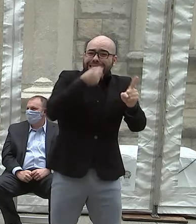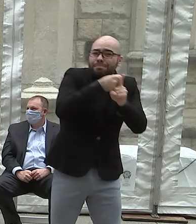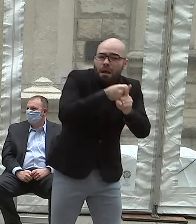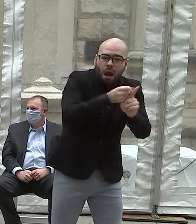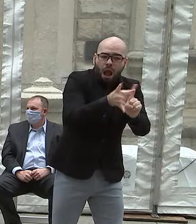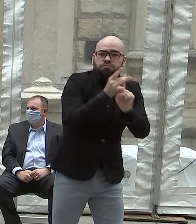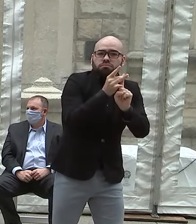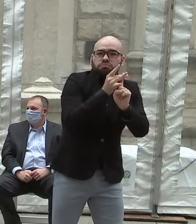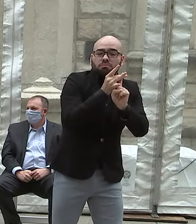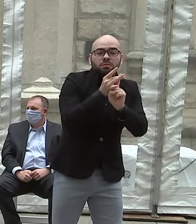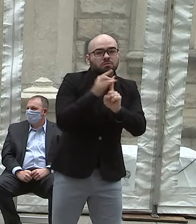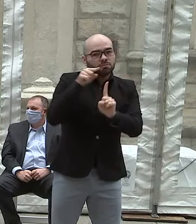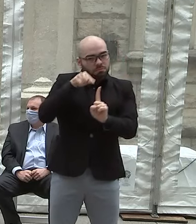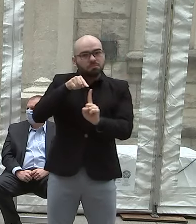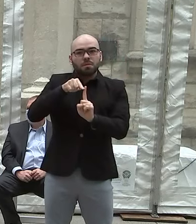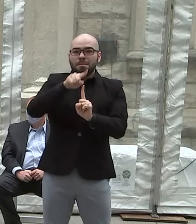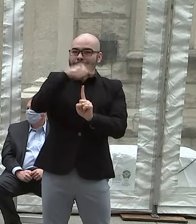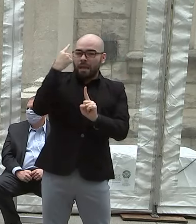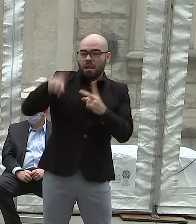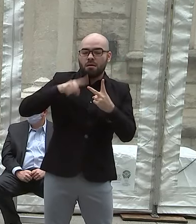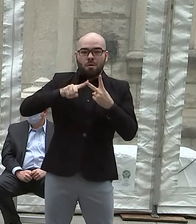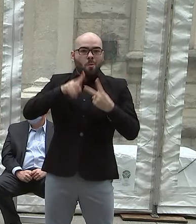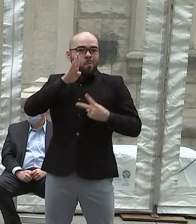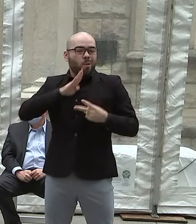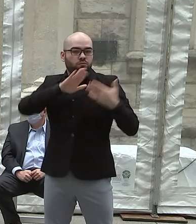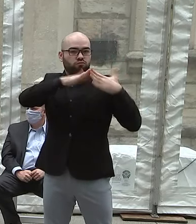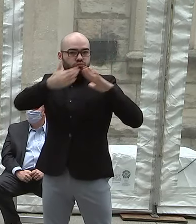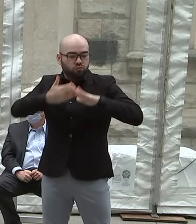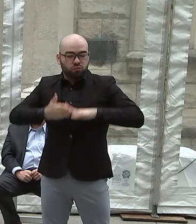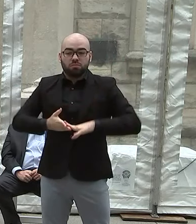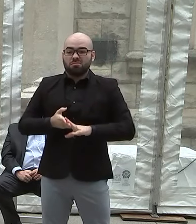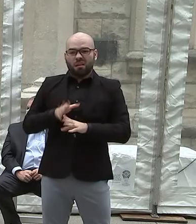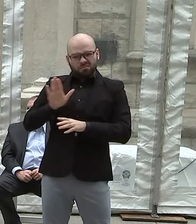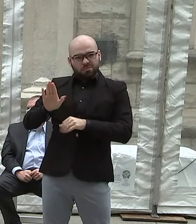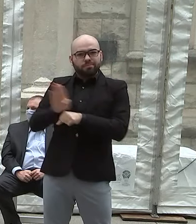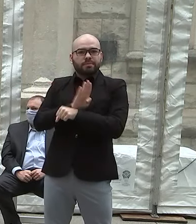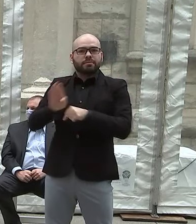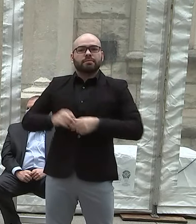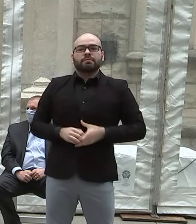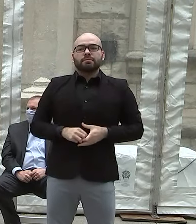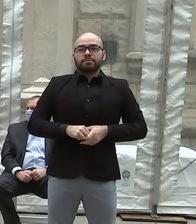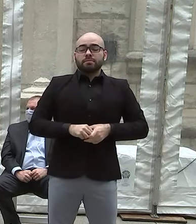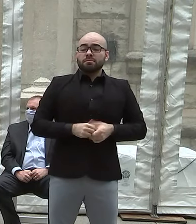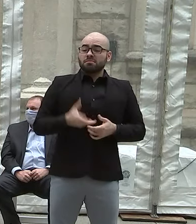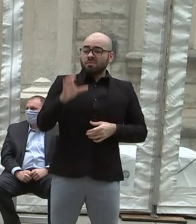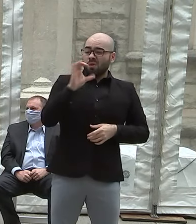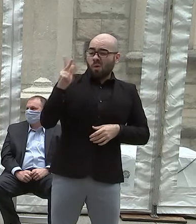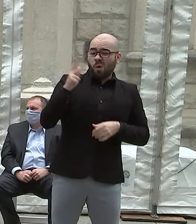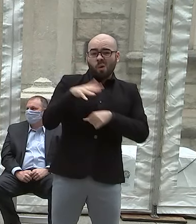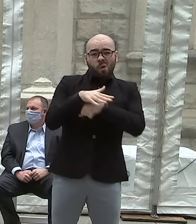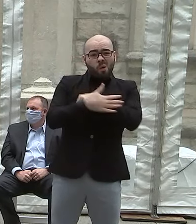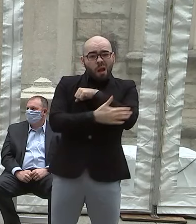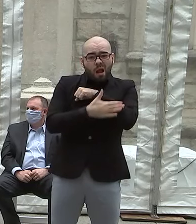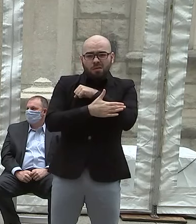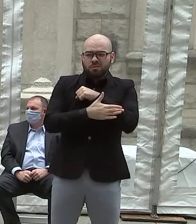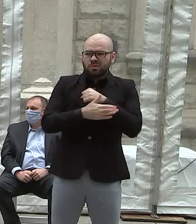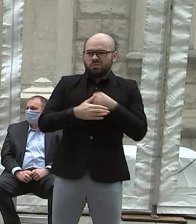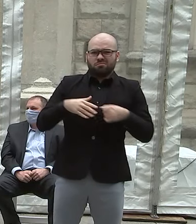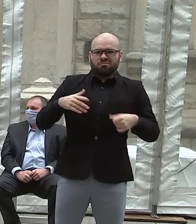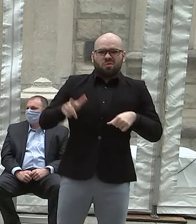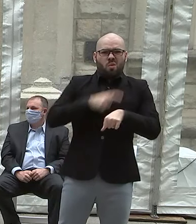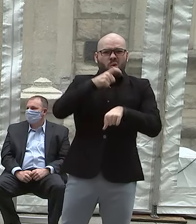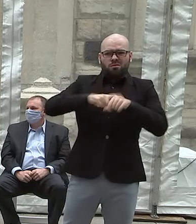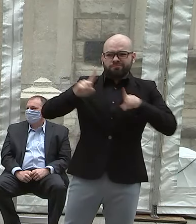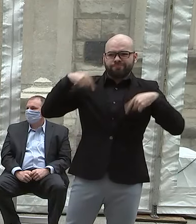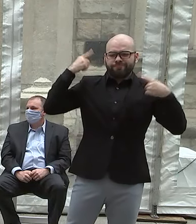particularly our Black and brown communities, as well as businesses in our region. Cook County has had a long track record of working